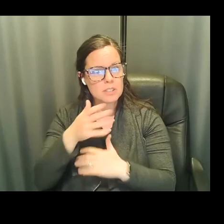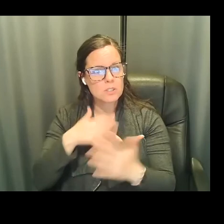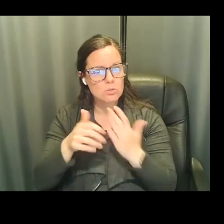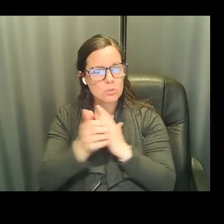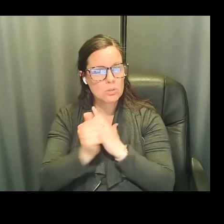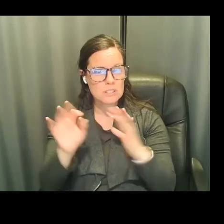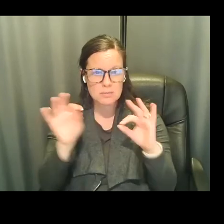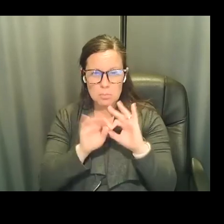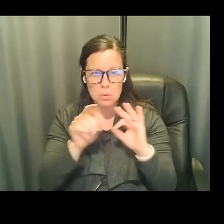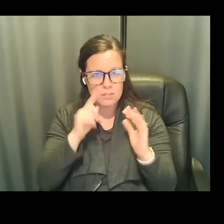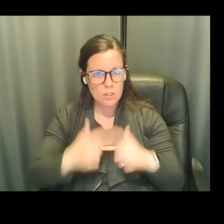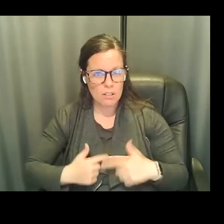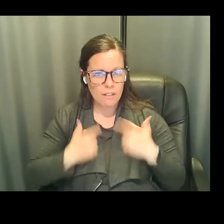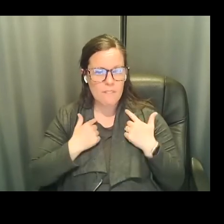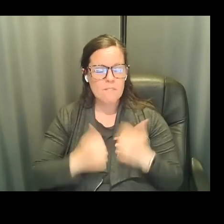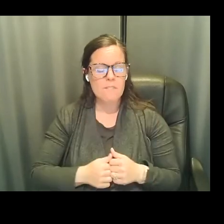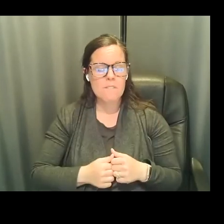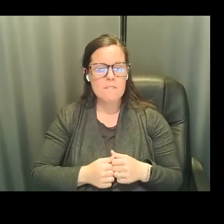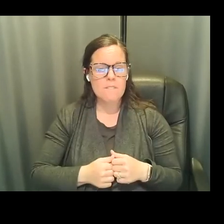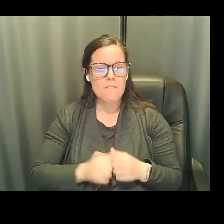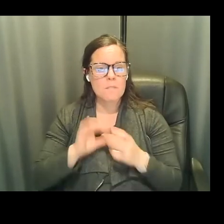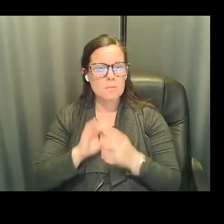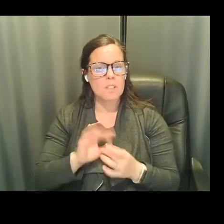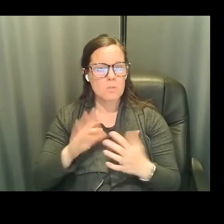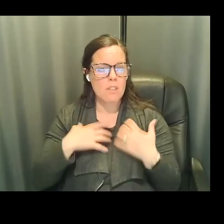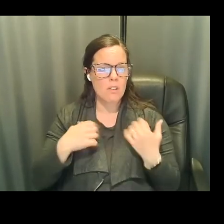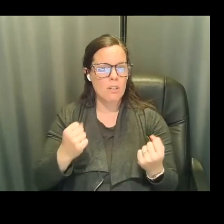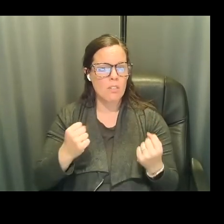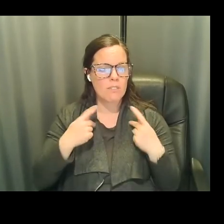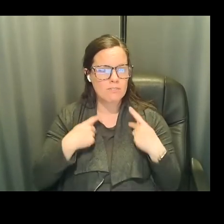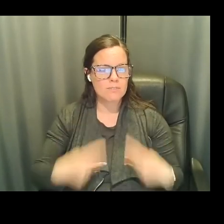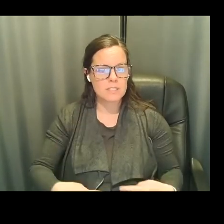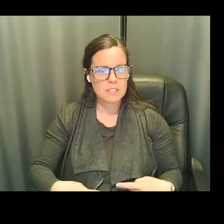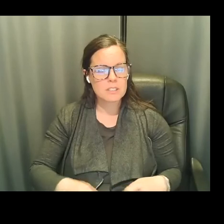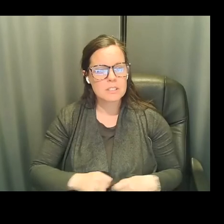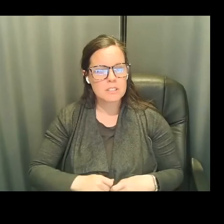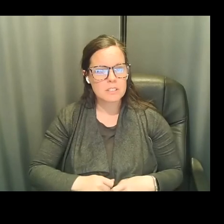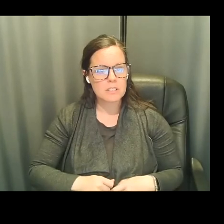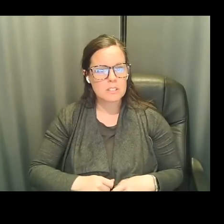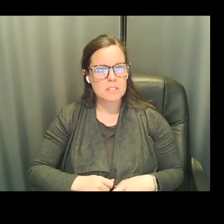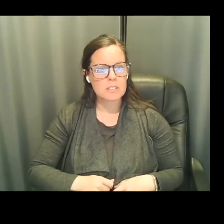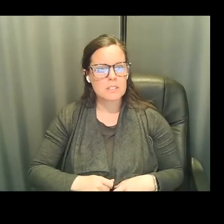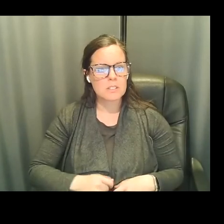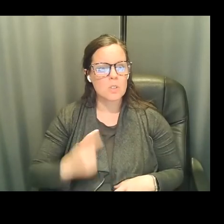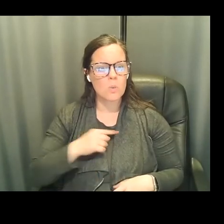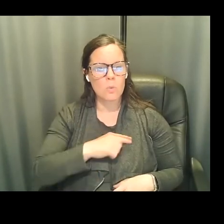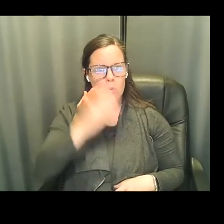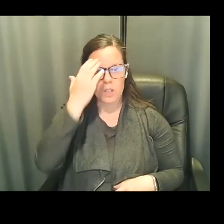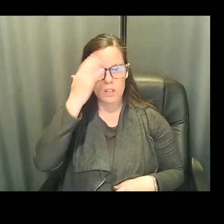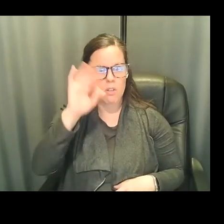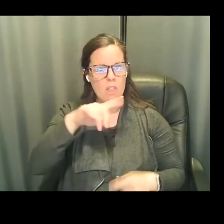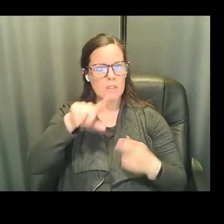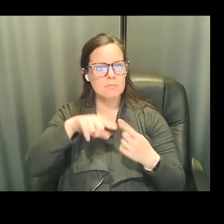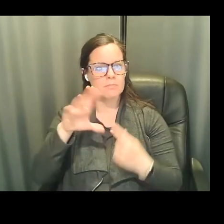to life. And in terms of their health and physically, we know that when COVID affects